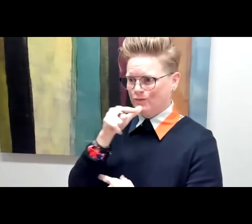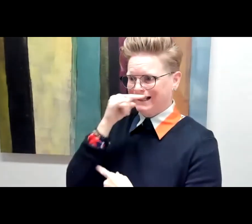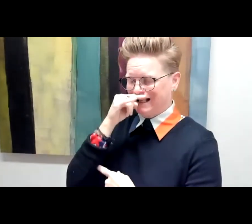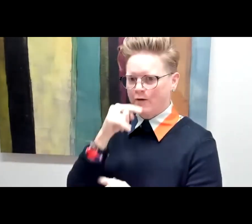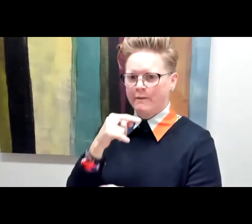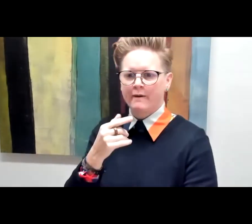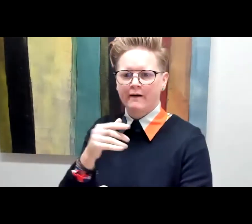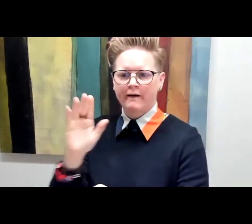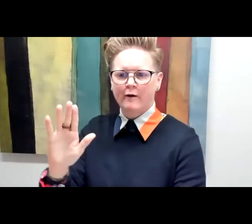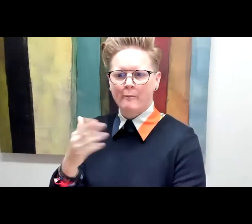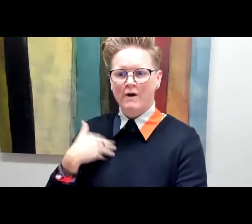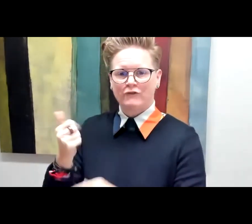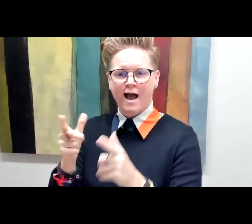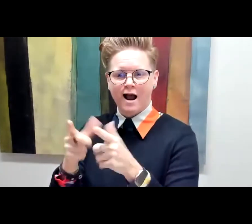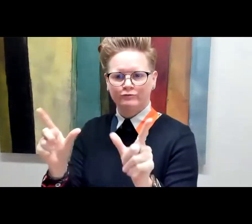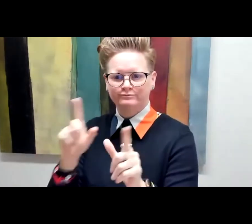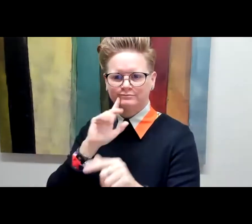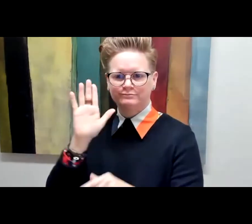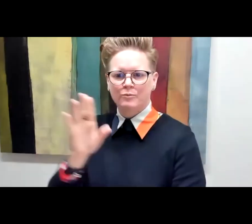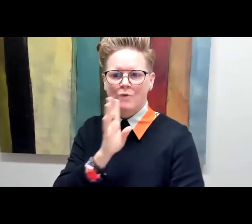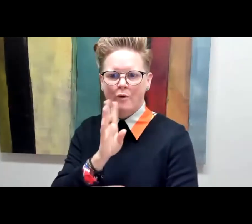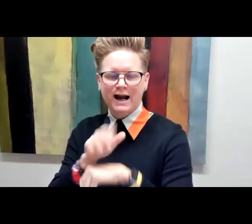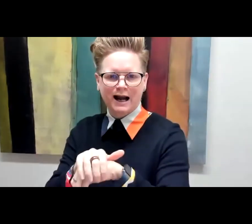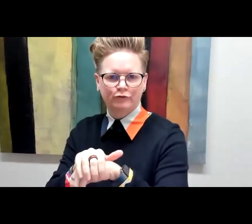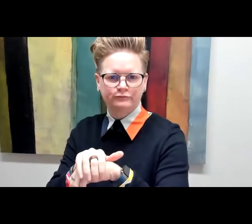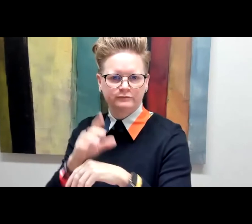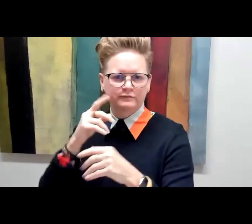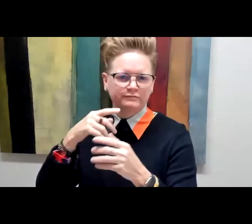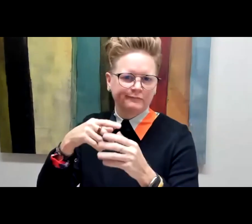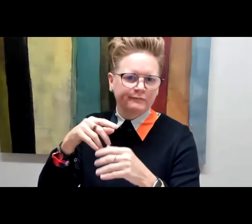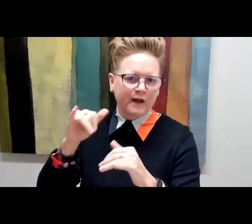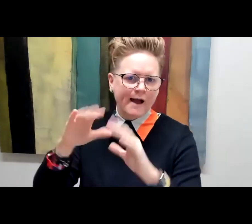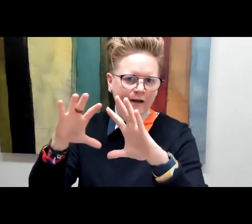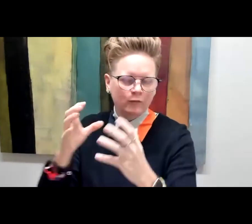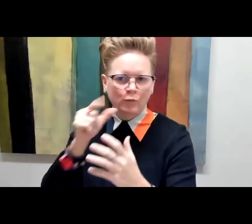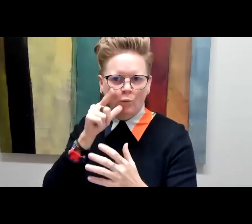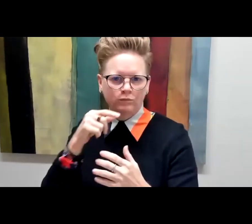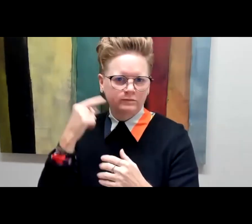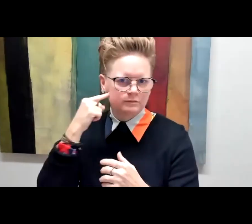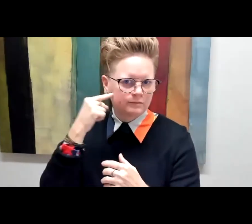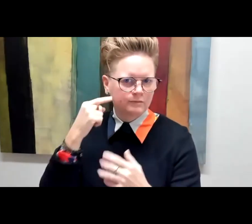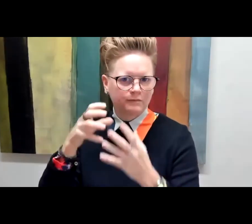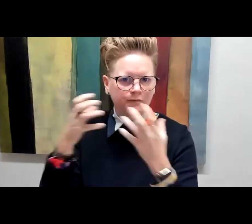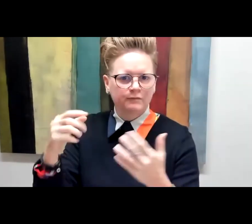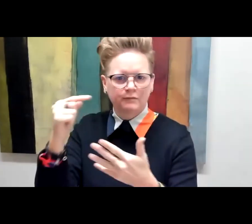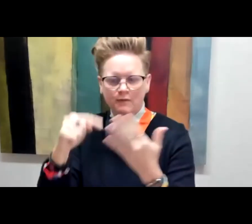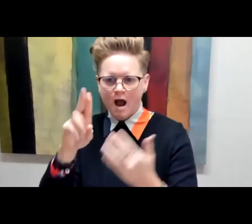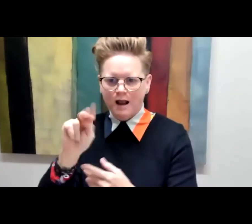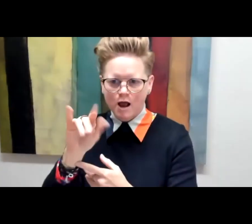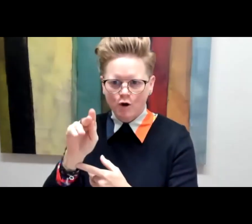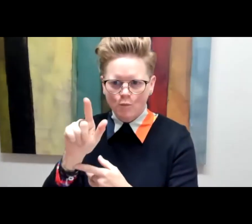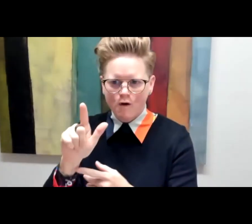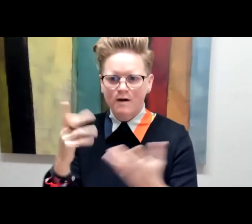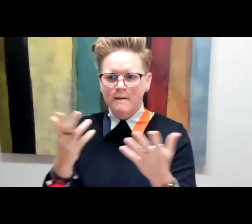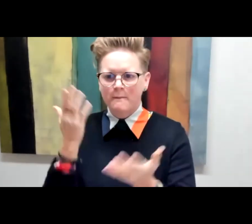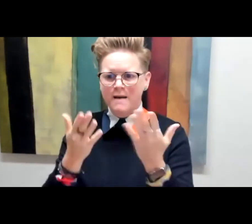programs for those kids who prefer spoken English as their preferred language, who